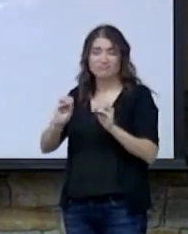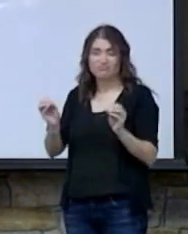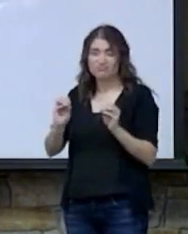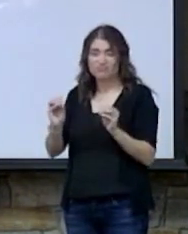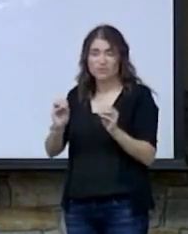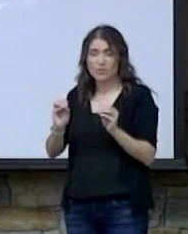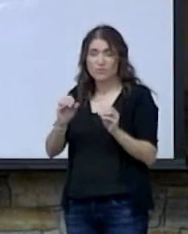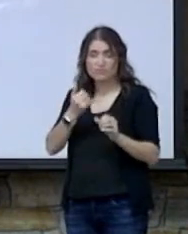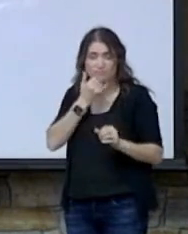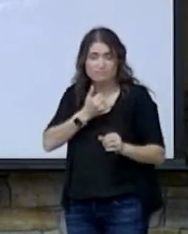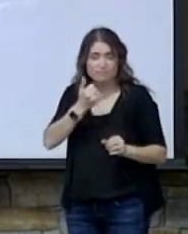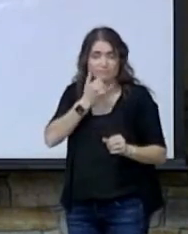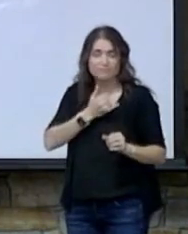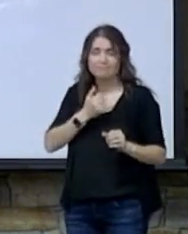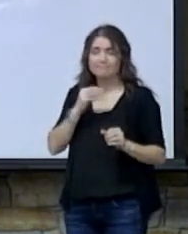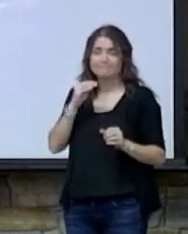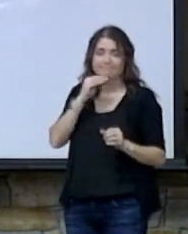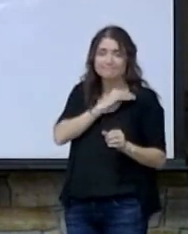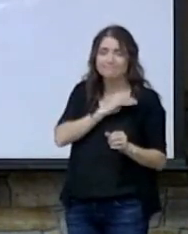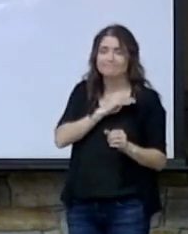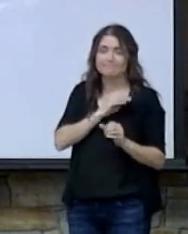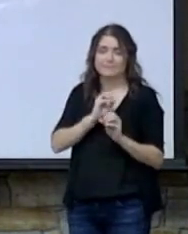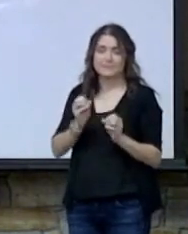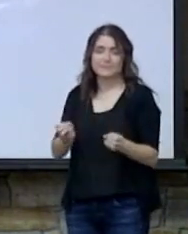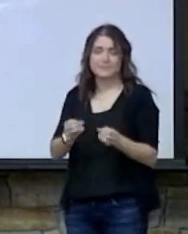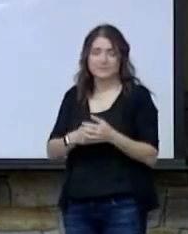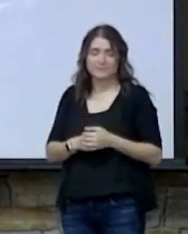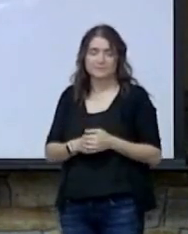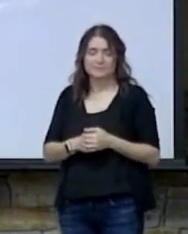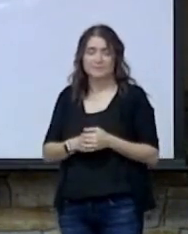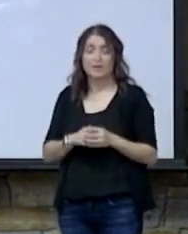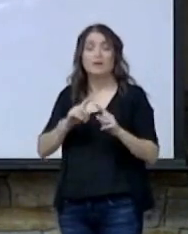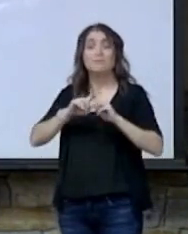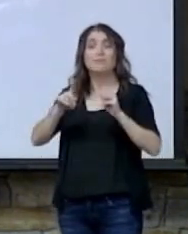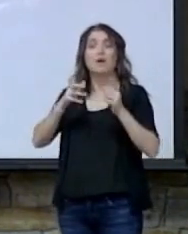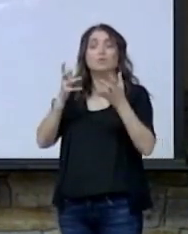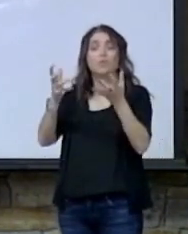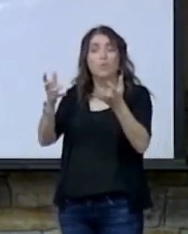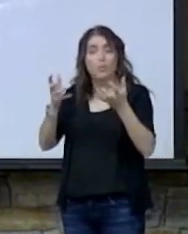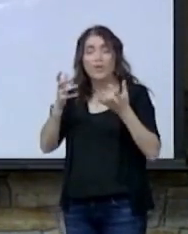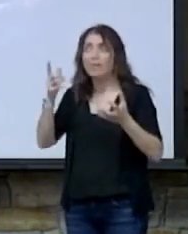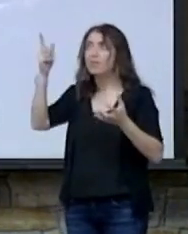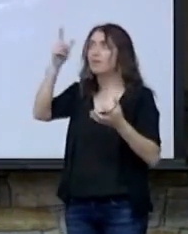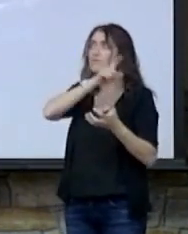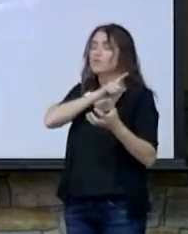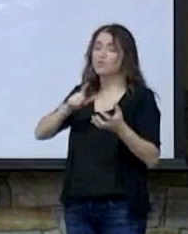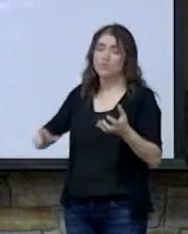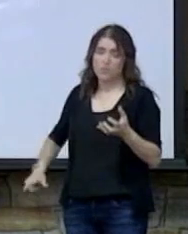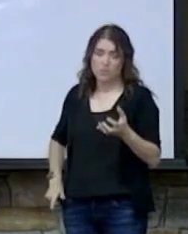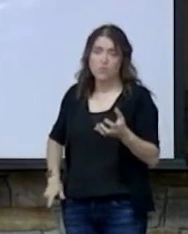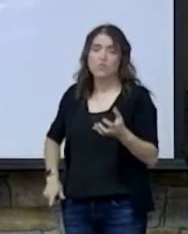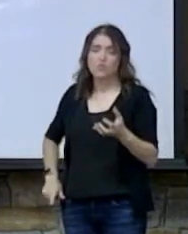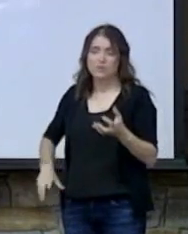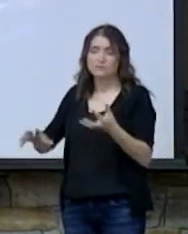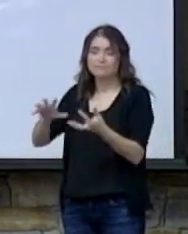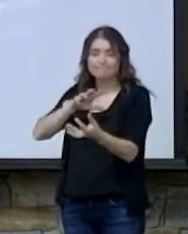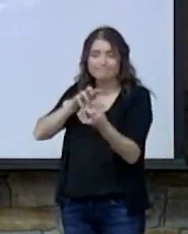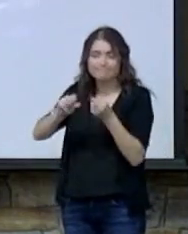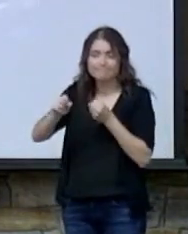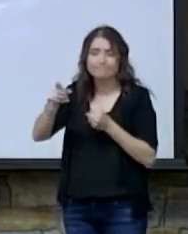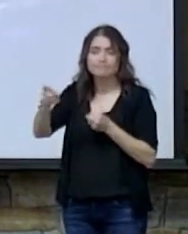violence and there was no deceit in His mouth. Yet it was the will of the Lord to crush Him. He has put Him to